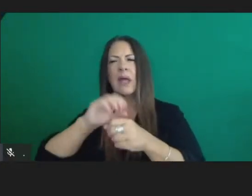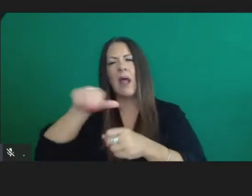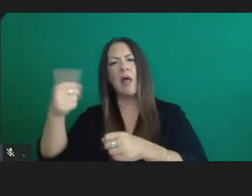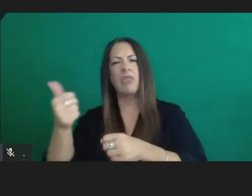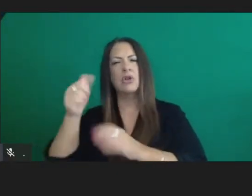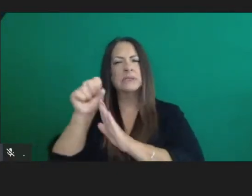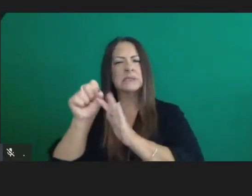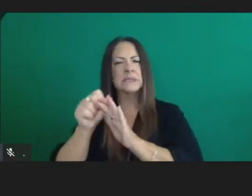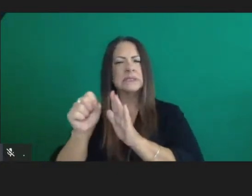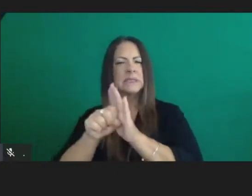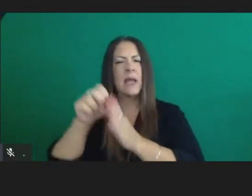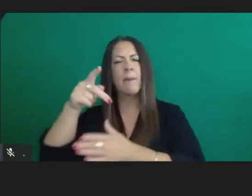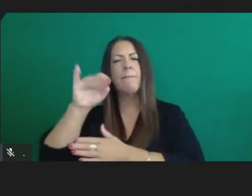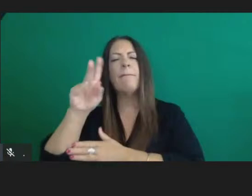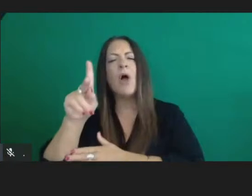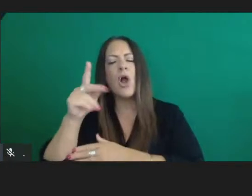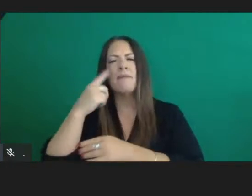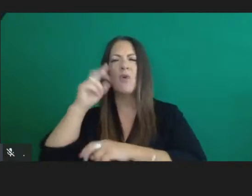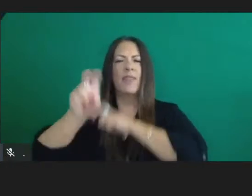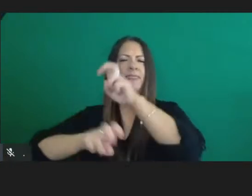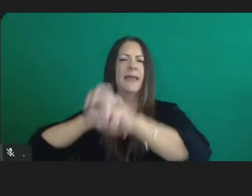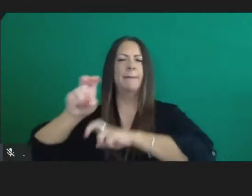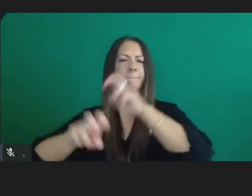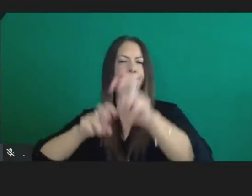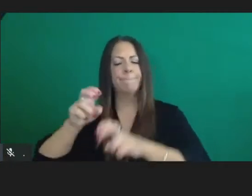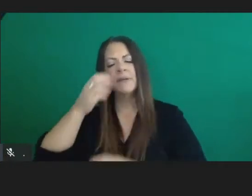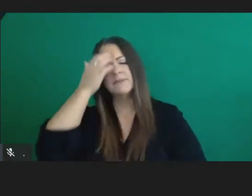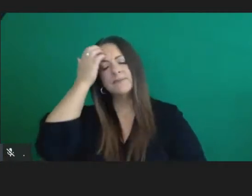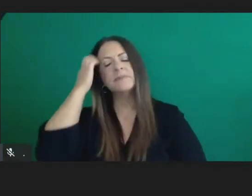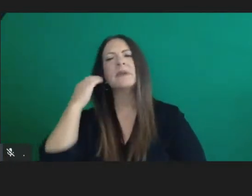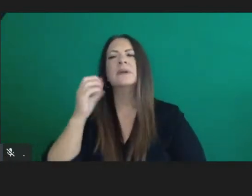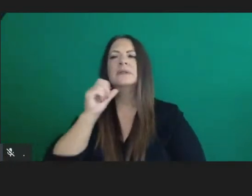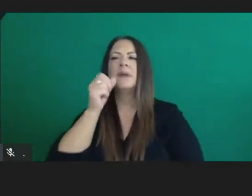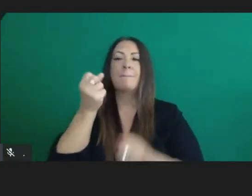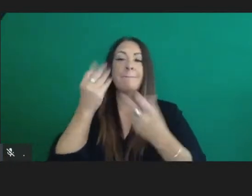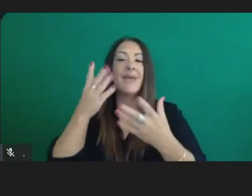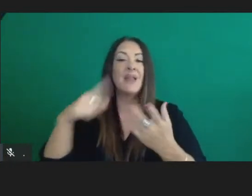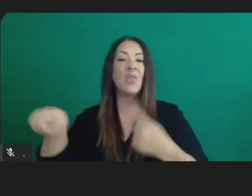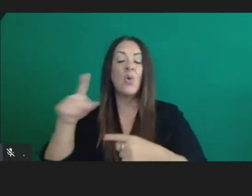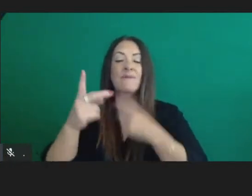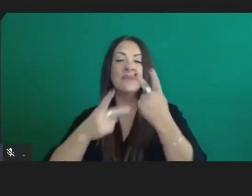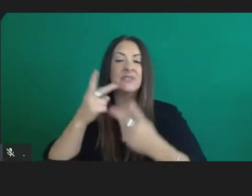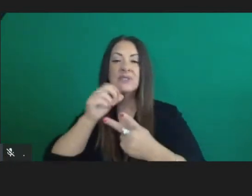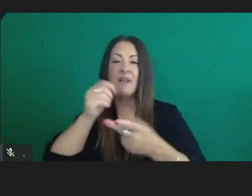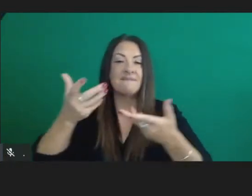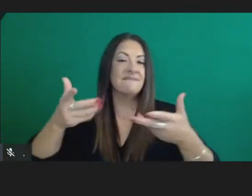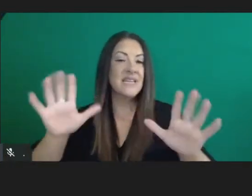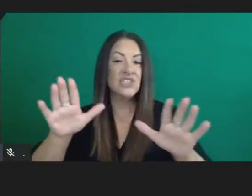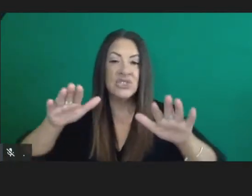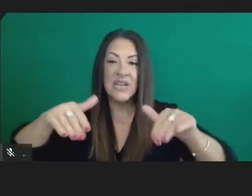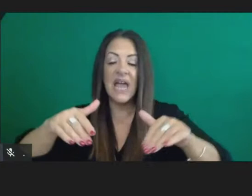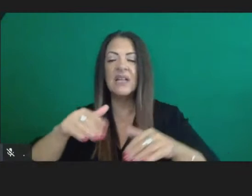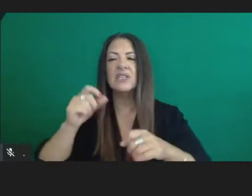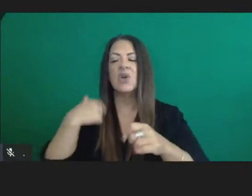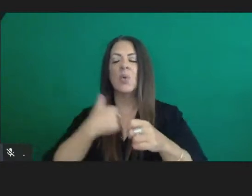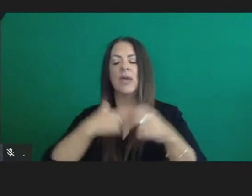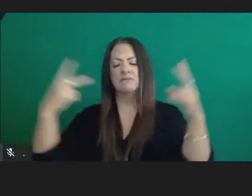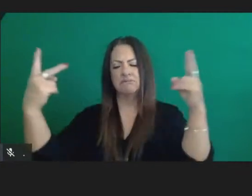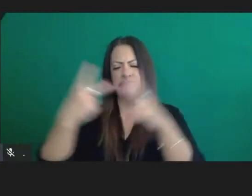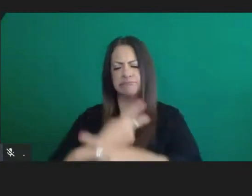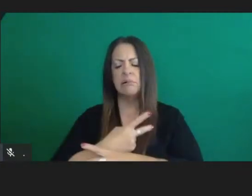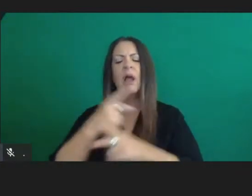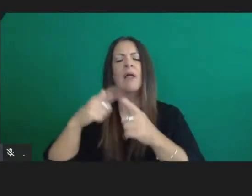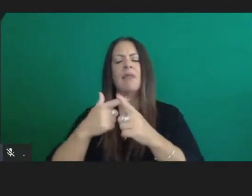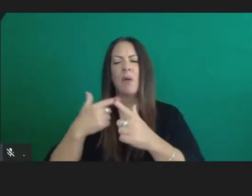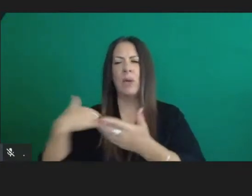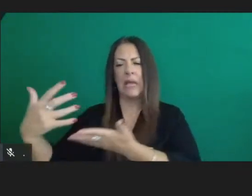to understand how those plans will come together. Not all of those visits are done. And so we look forward to compiling